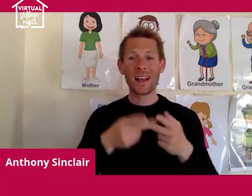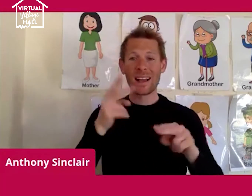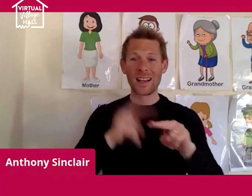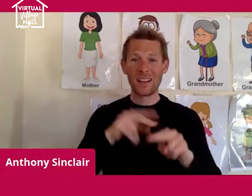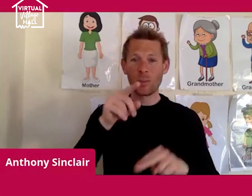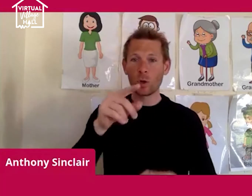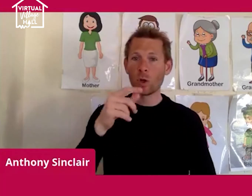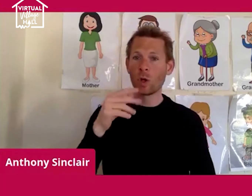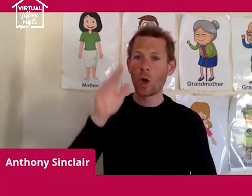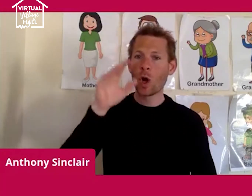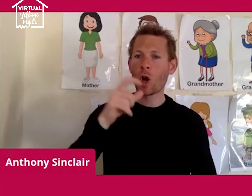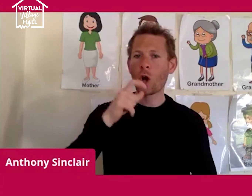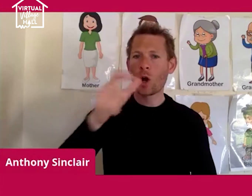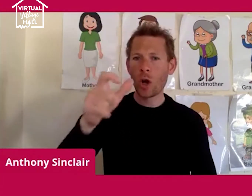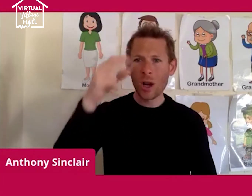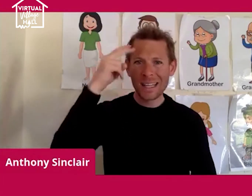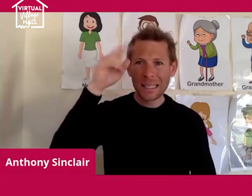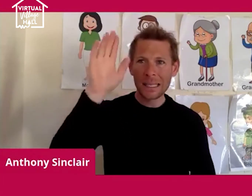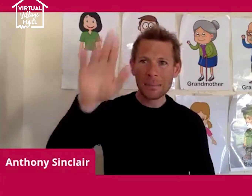Okay, so